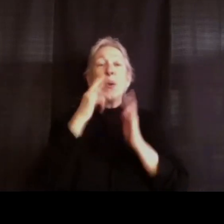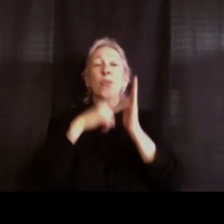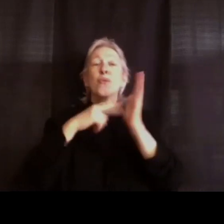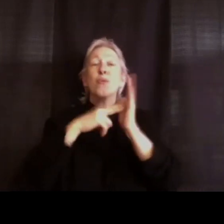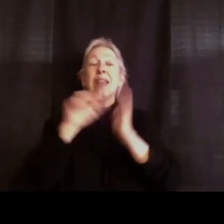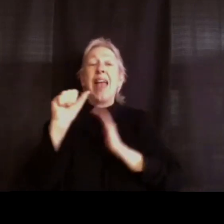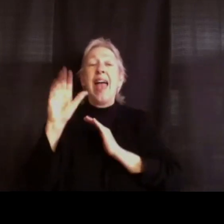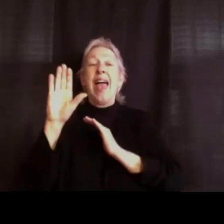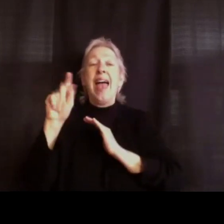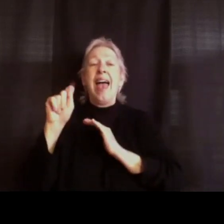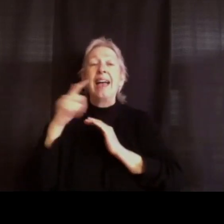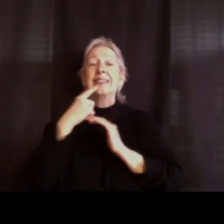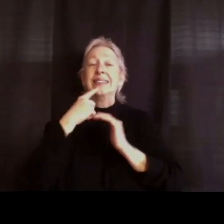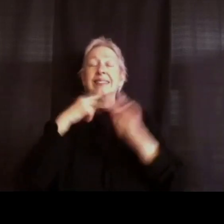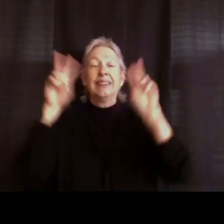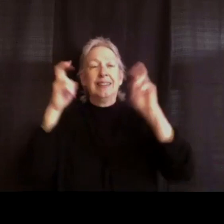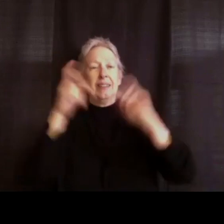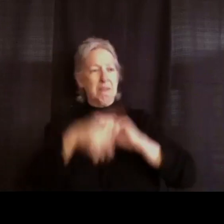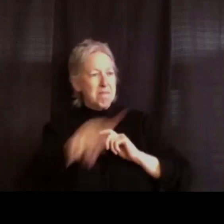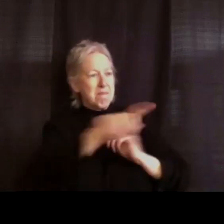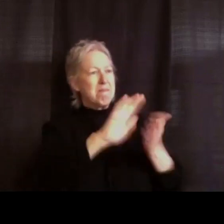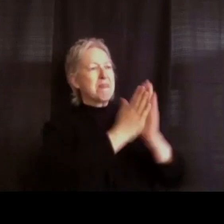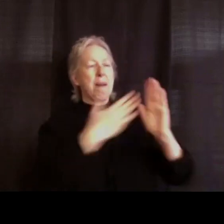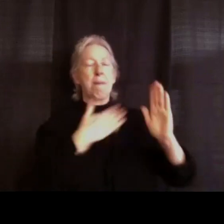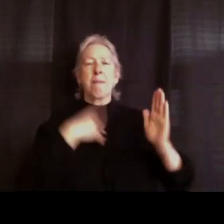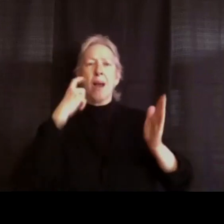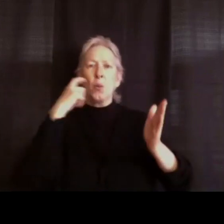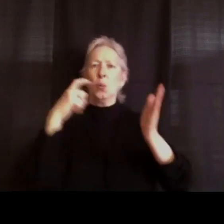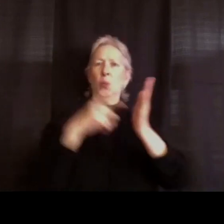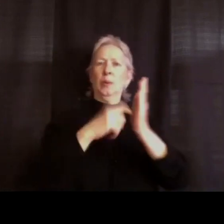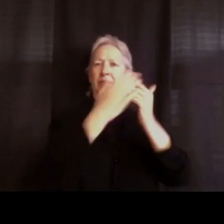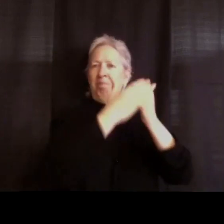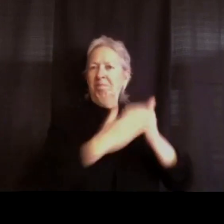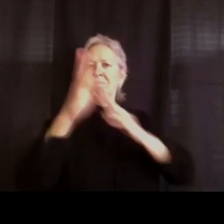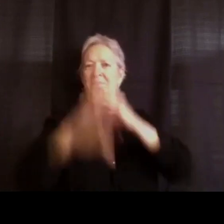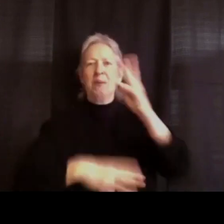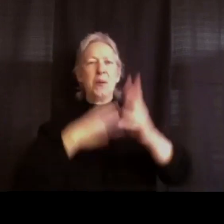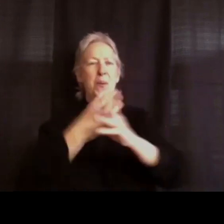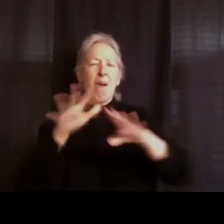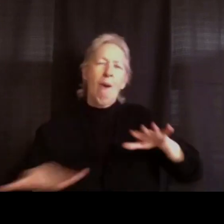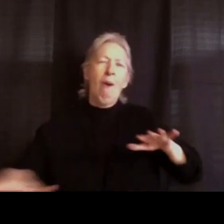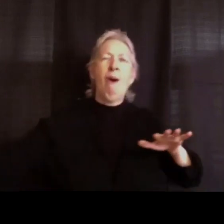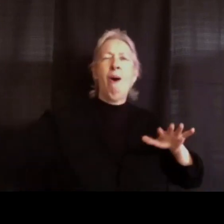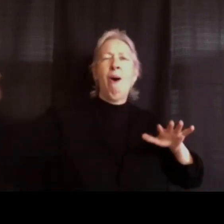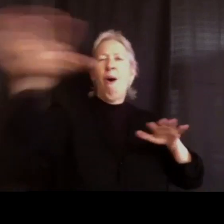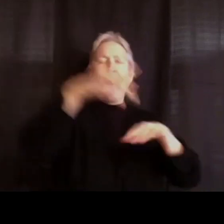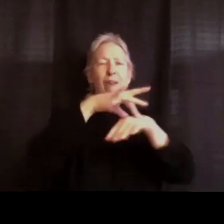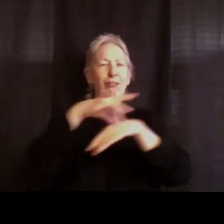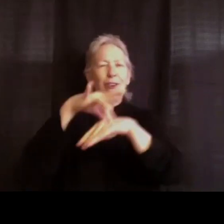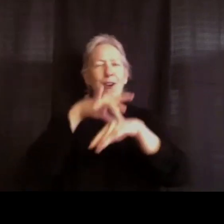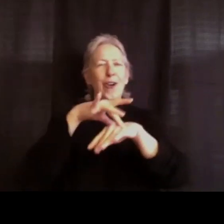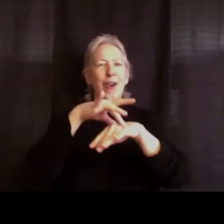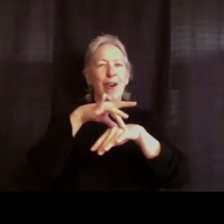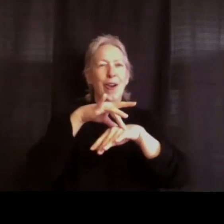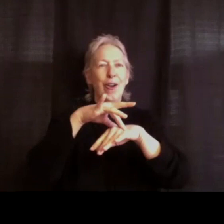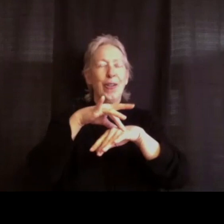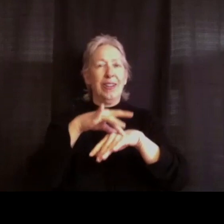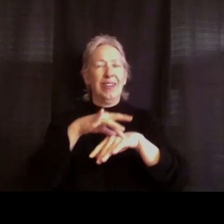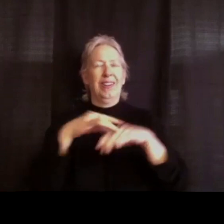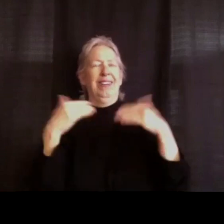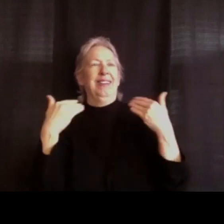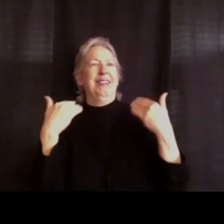in Jerusalem, in all Judea and Samaria, and to the ends of the earth." It's hard to be